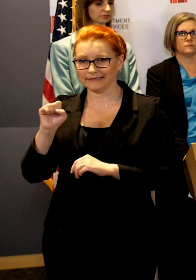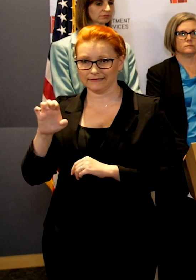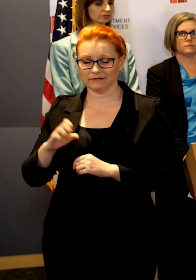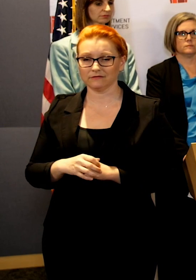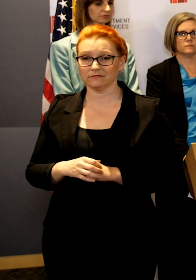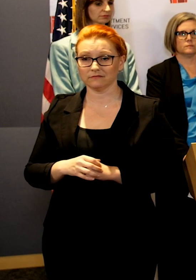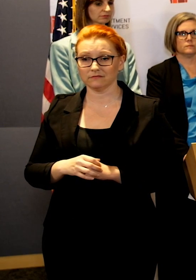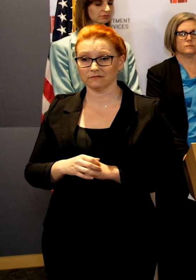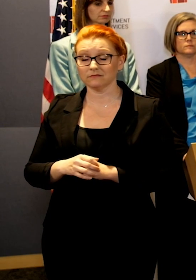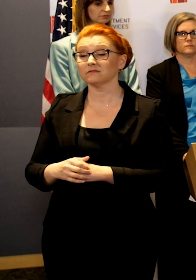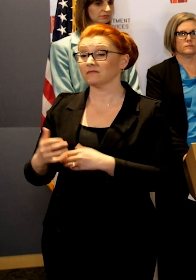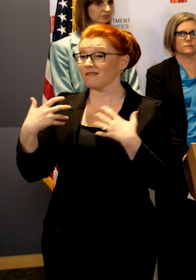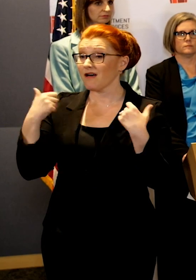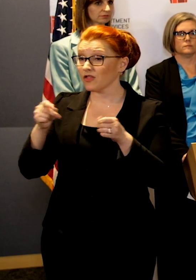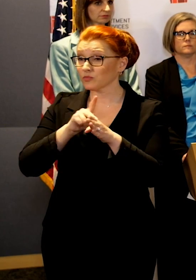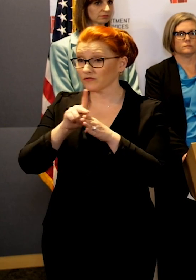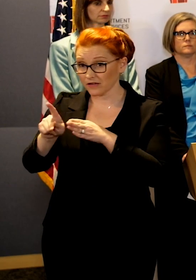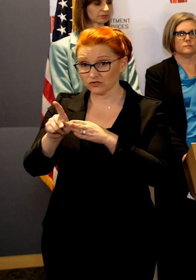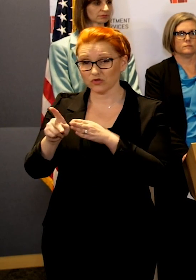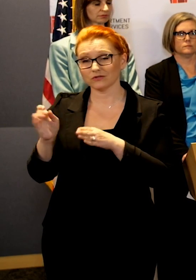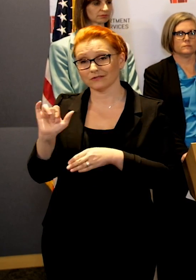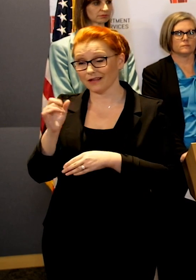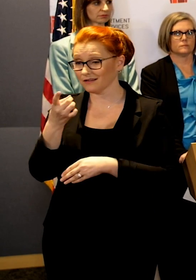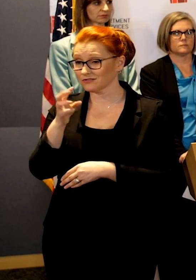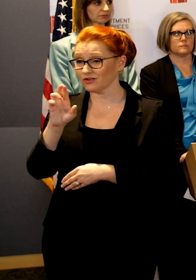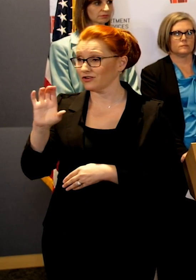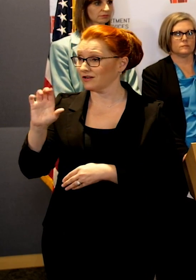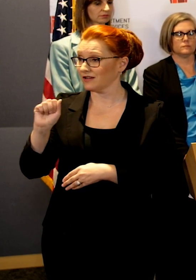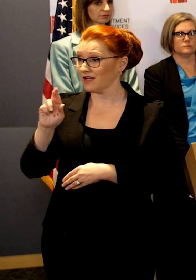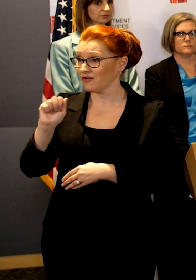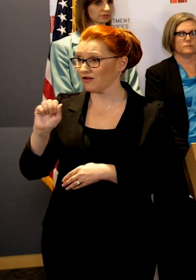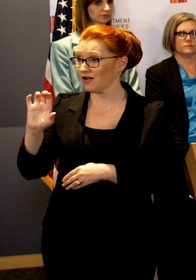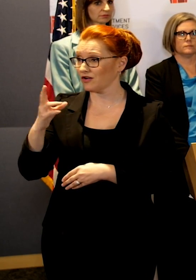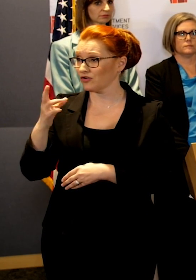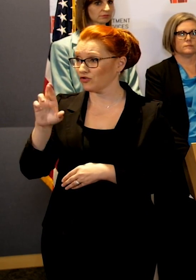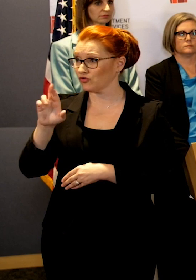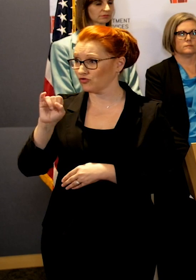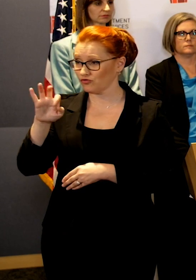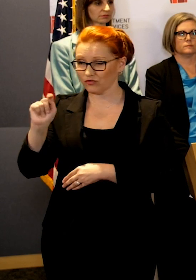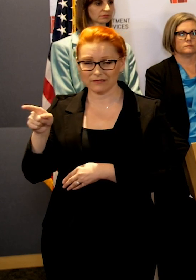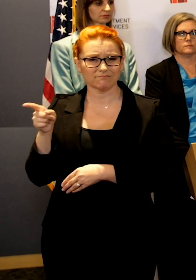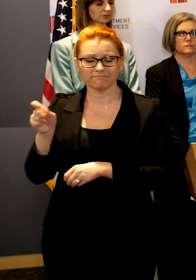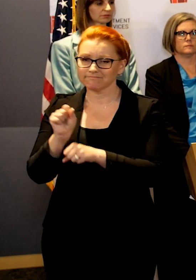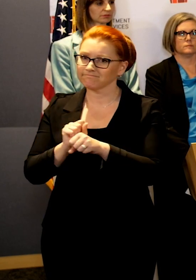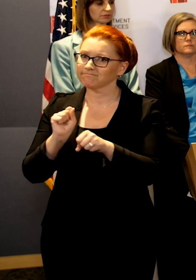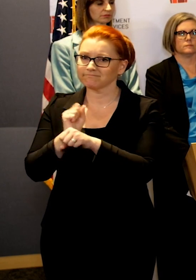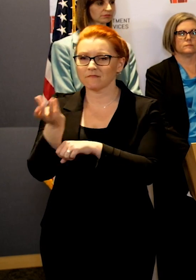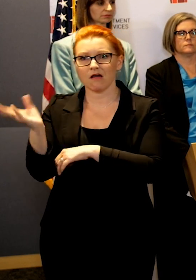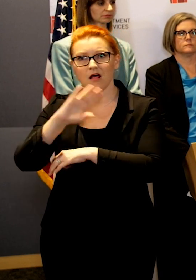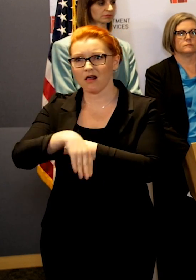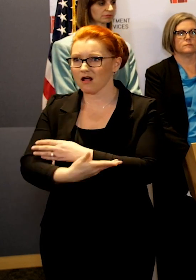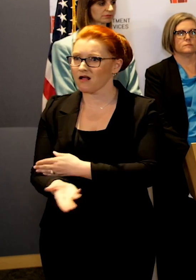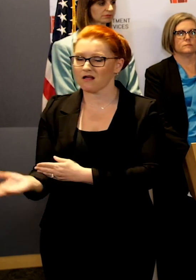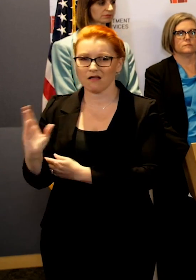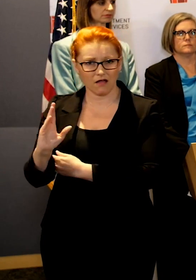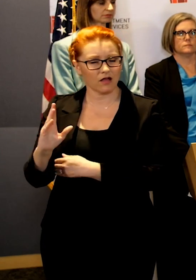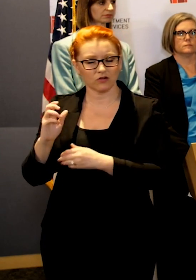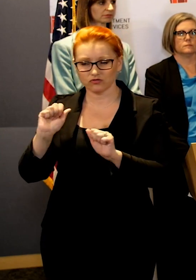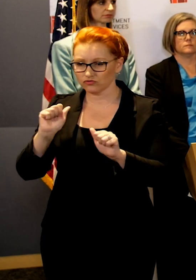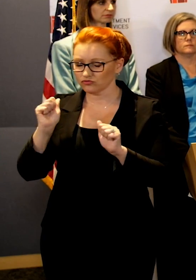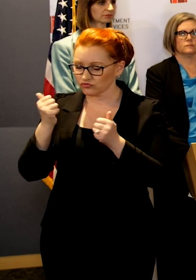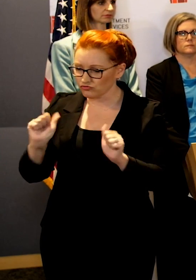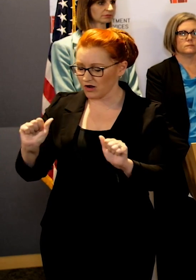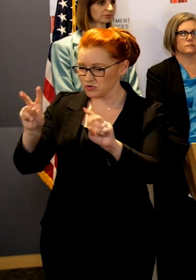led by Dr. Kara Christ, have been working around the clock to address the disease and provide additional testing.